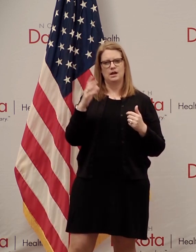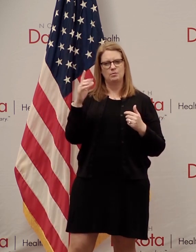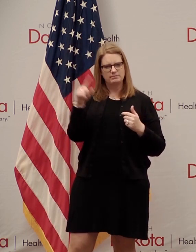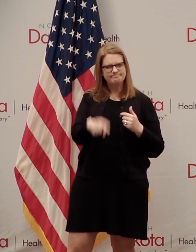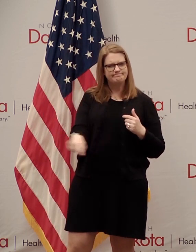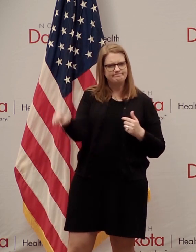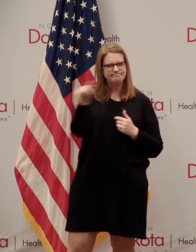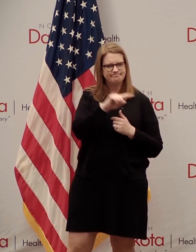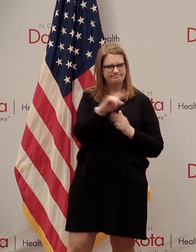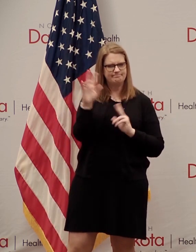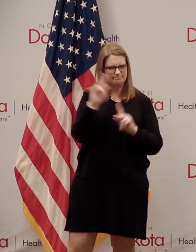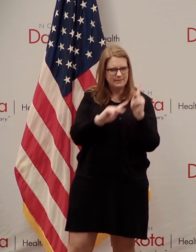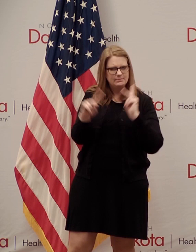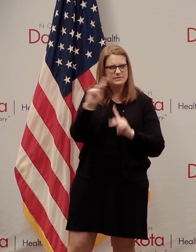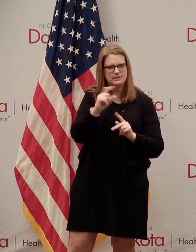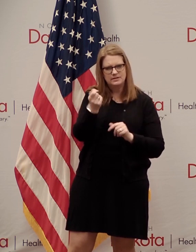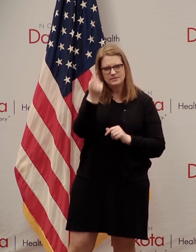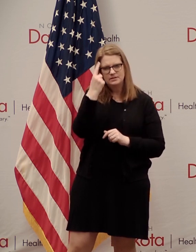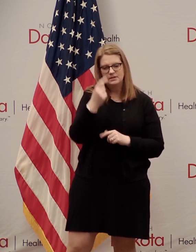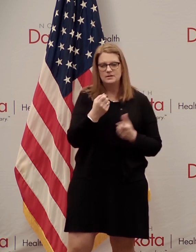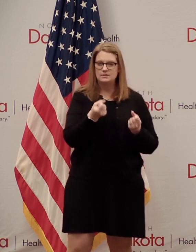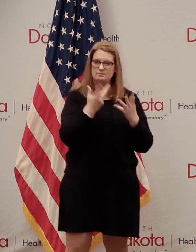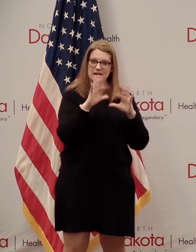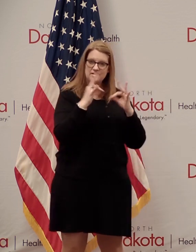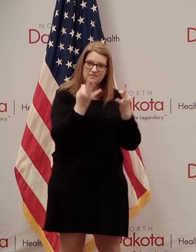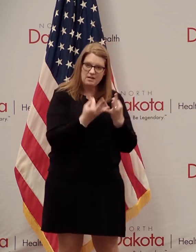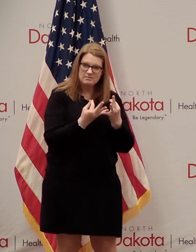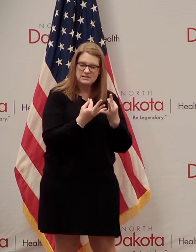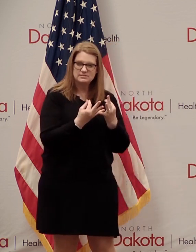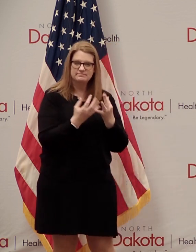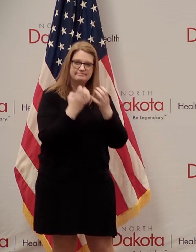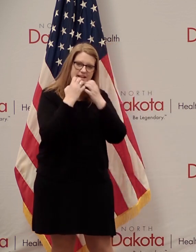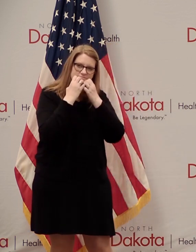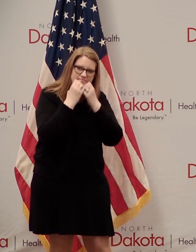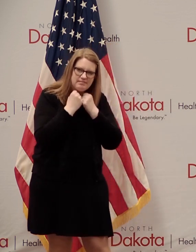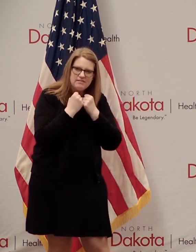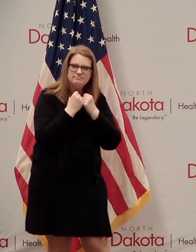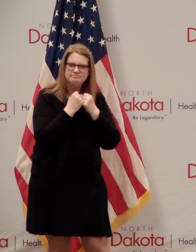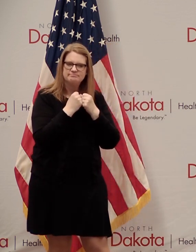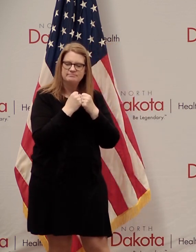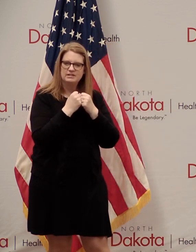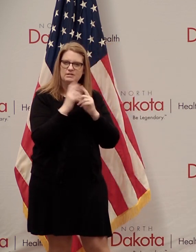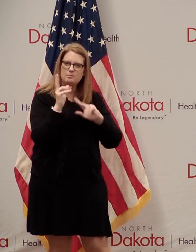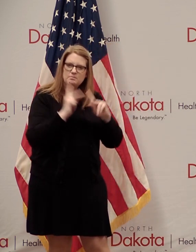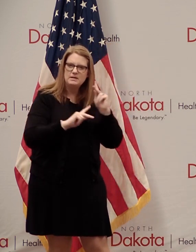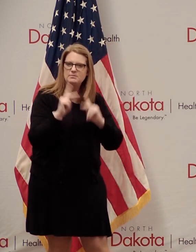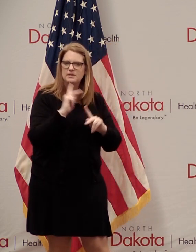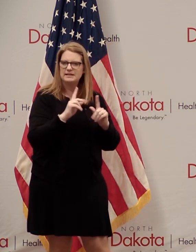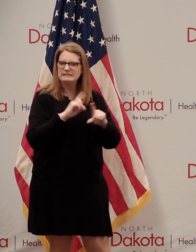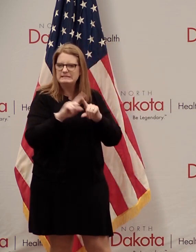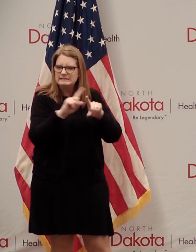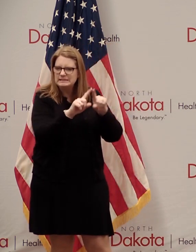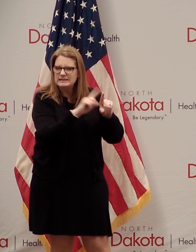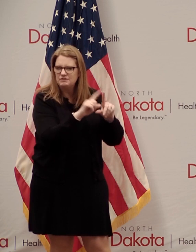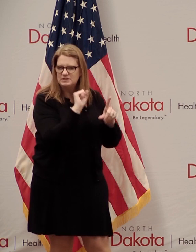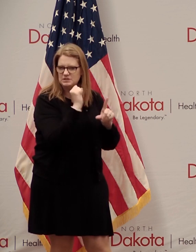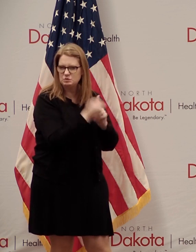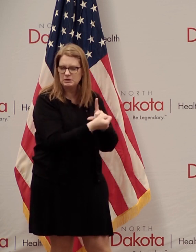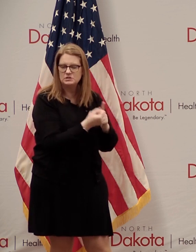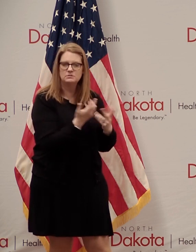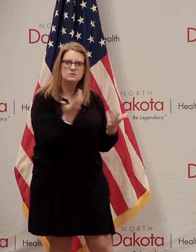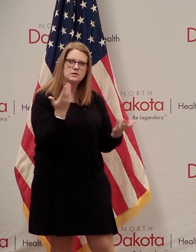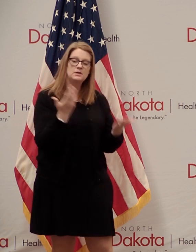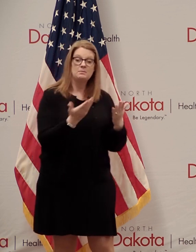on. Many families in North Dakota have loved ones in different settings depending on their stages of life. And sometimes that's